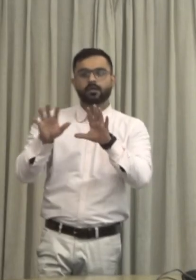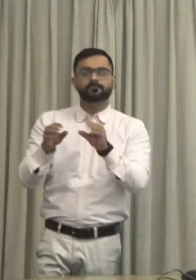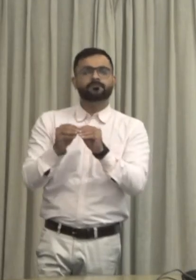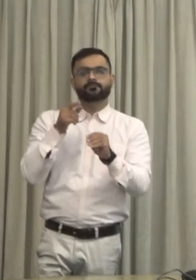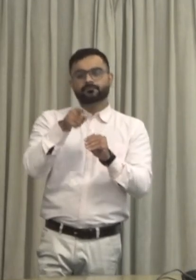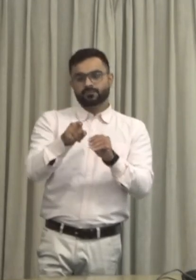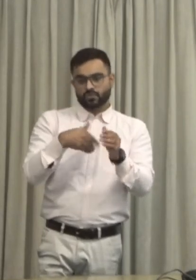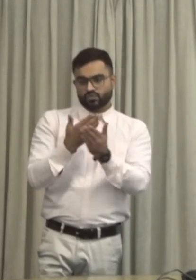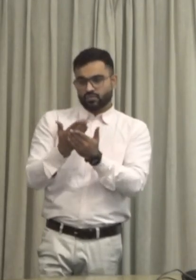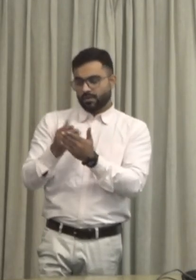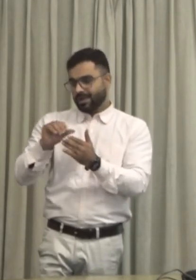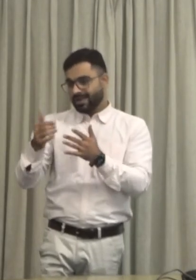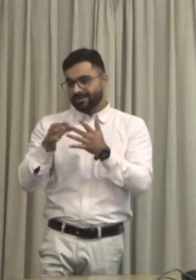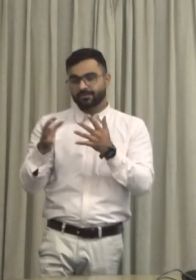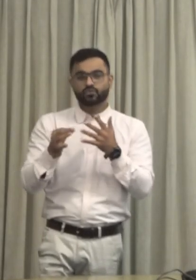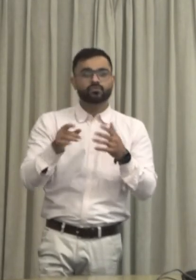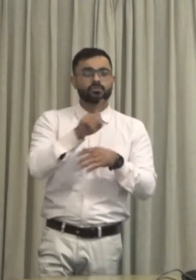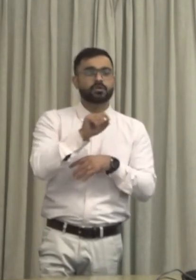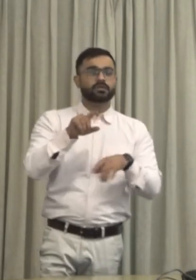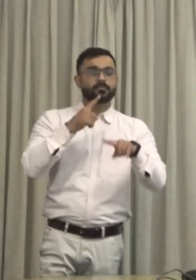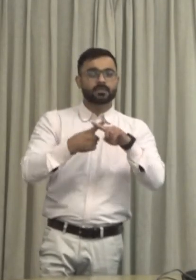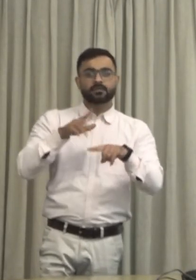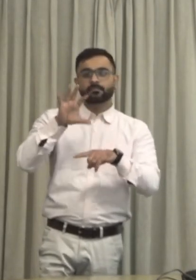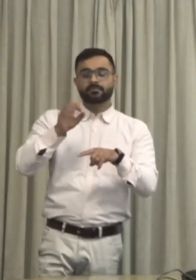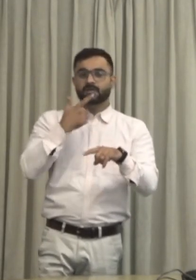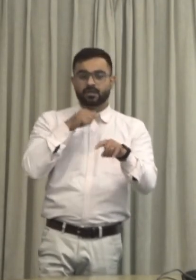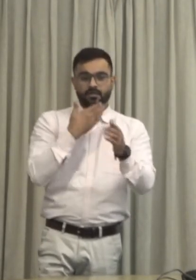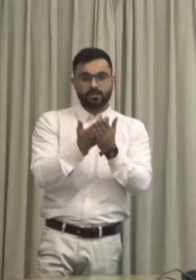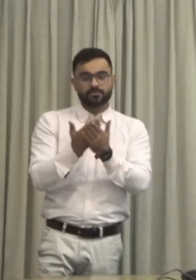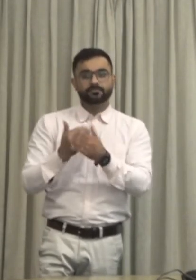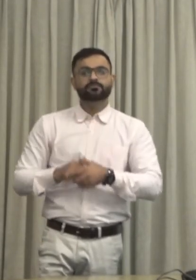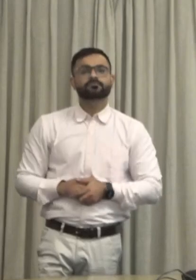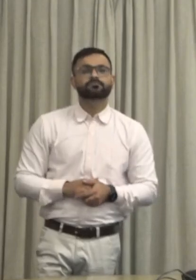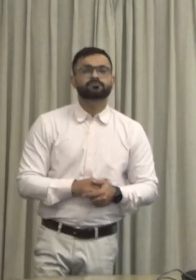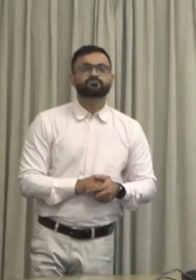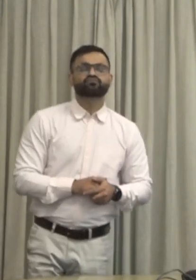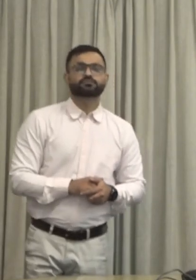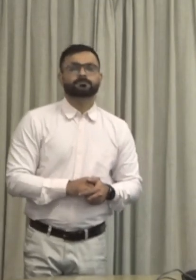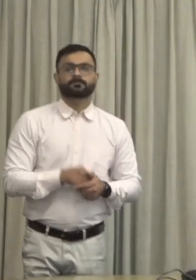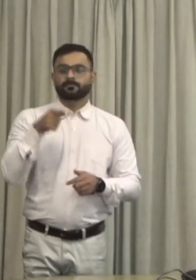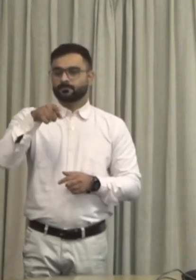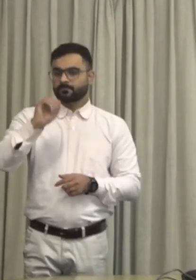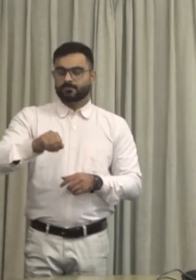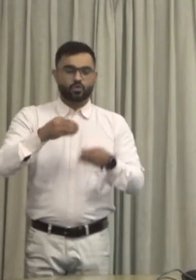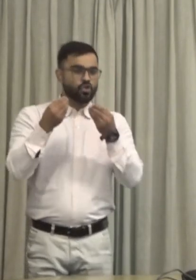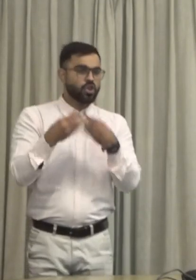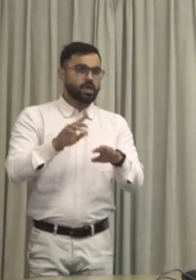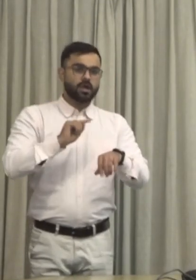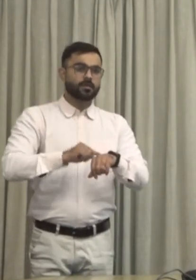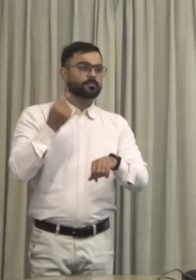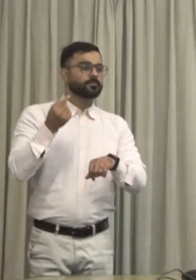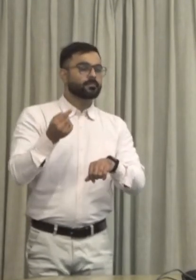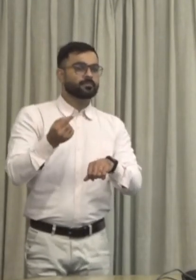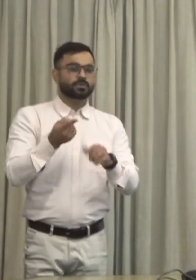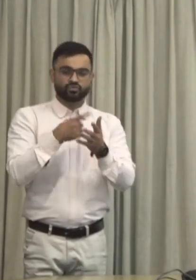that can't be replicated in other 150 cases that may be there. And so it lost an opportunity